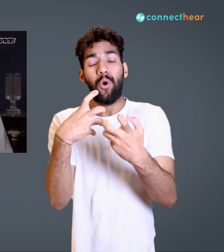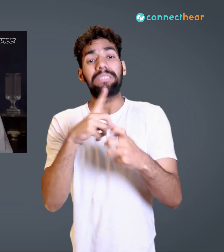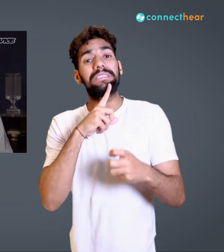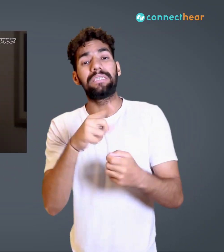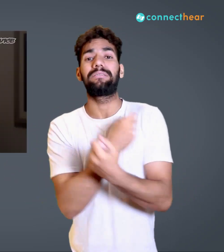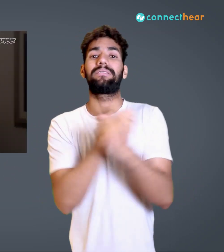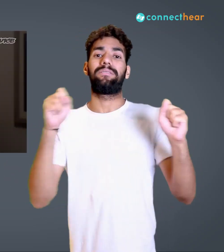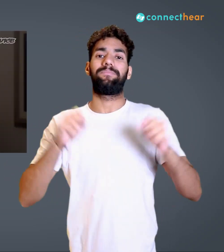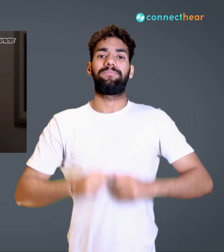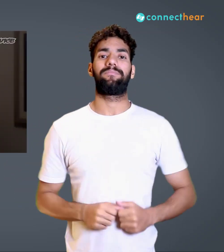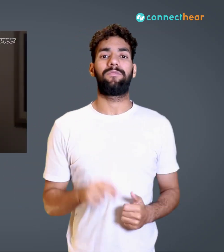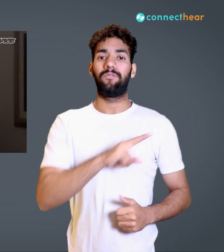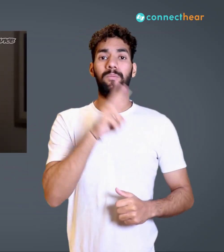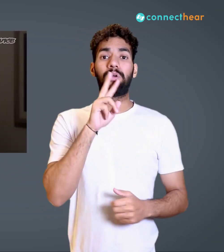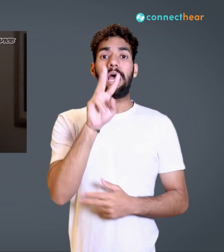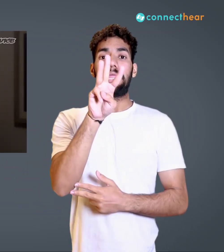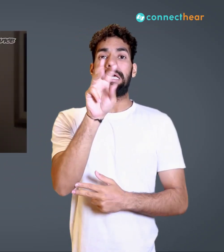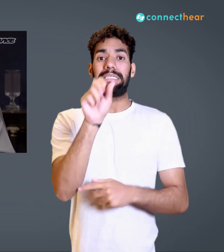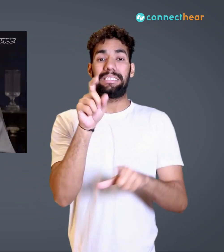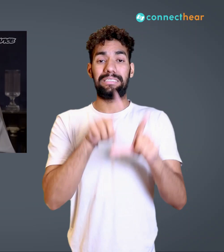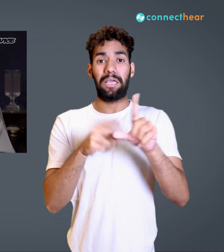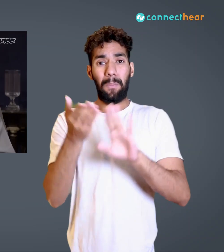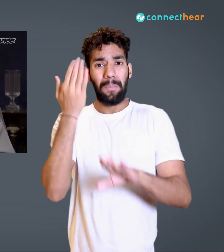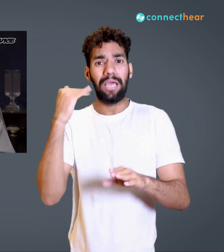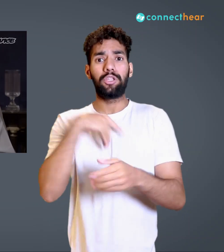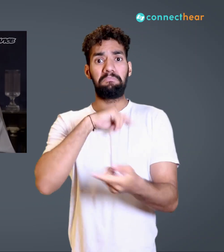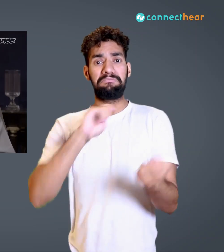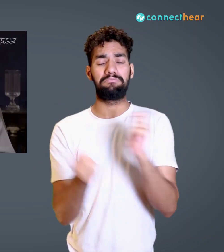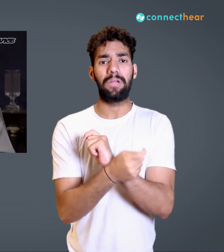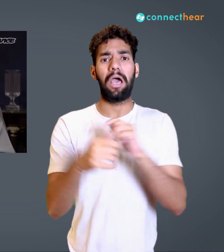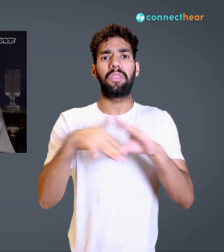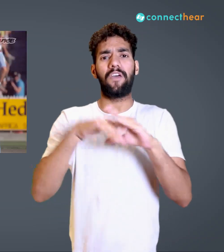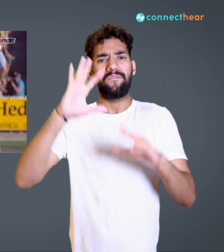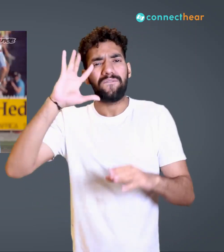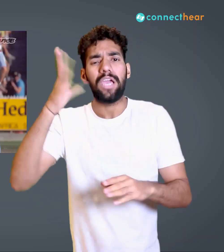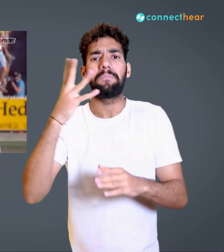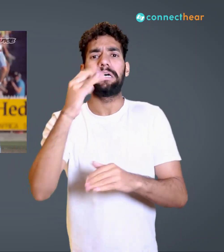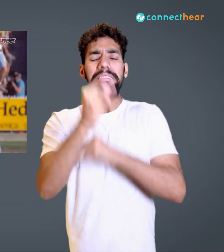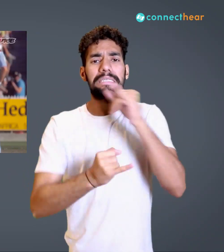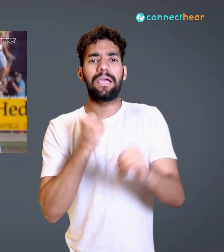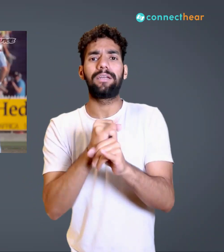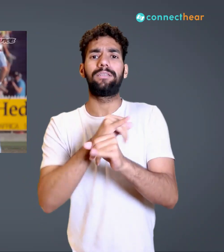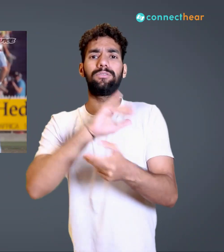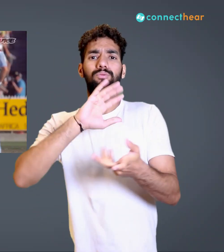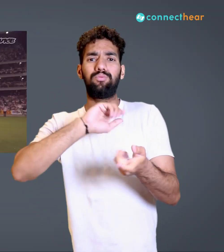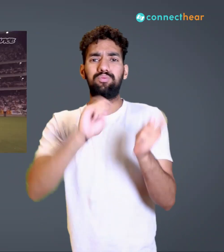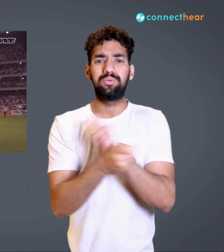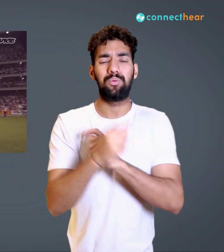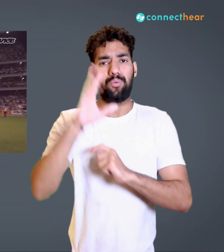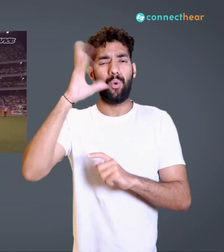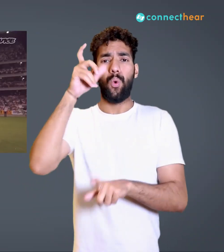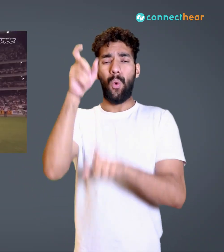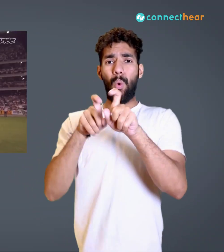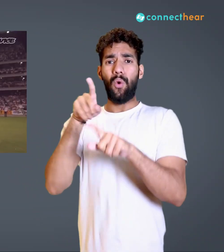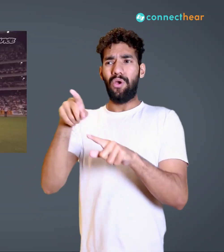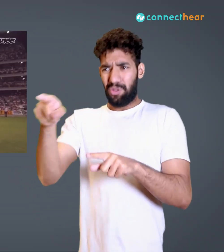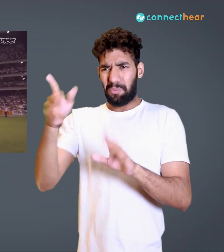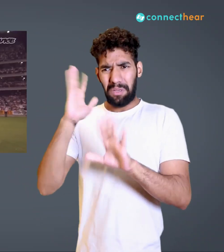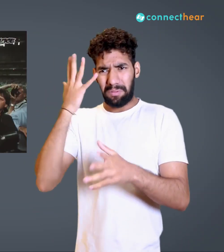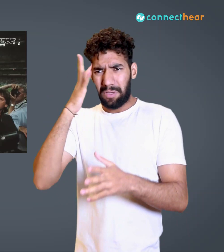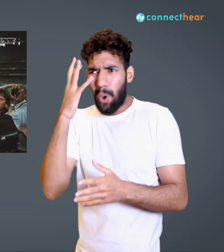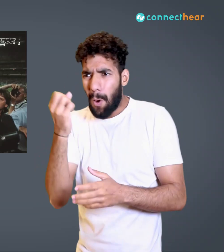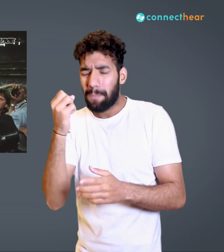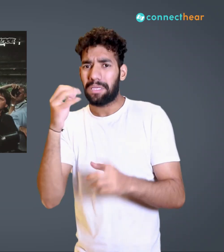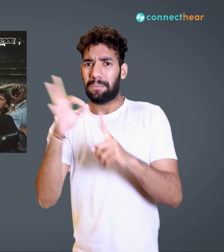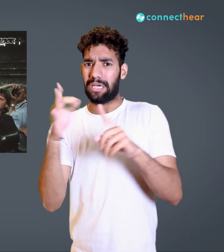true freedom. 30 years ago, you were one of the greatest cricket players of all time. You were a national hero, a captain for this country.